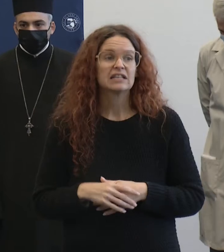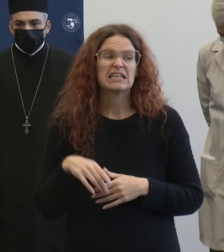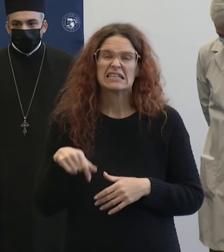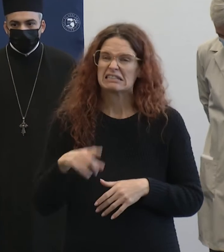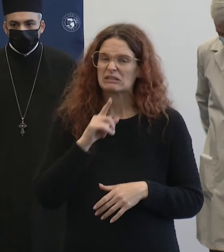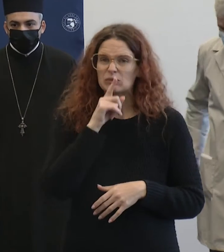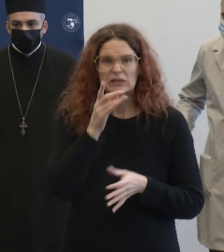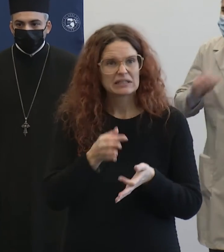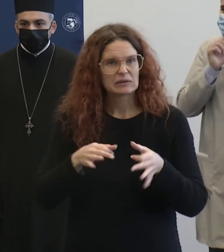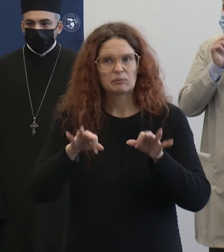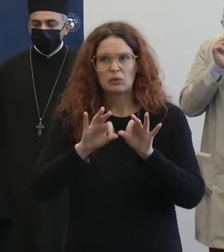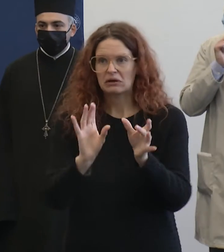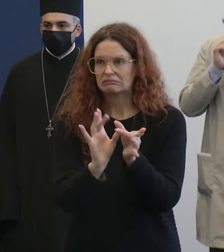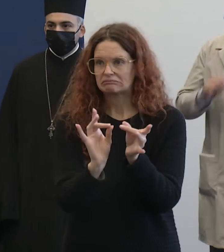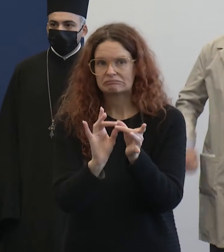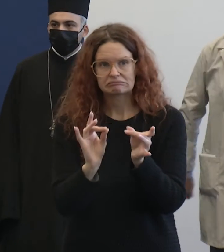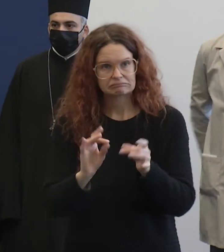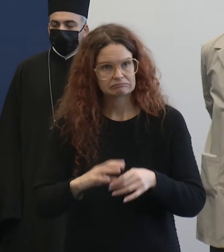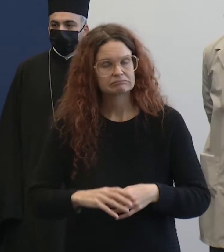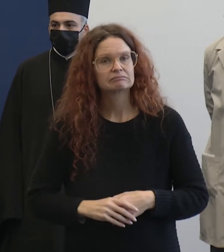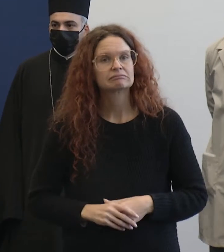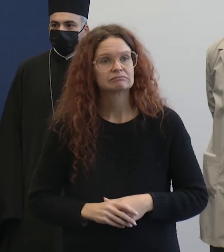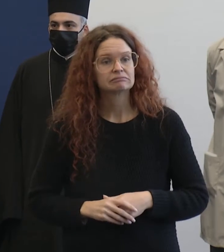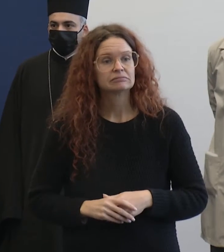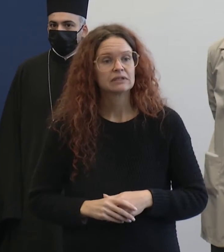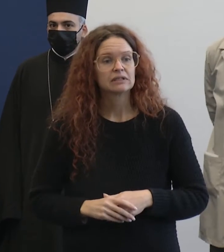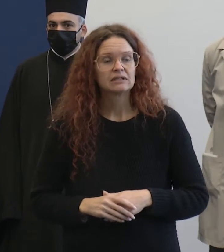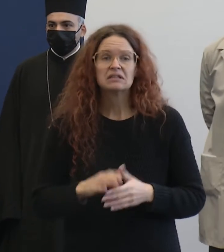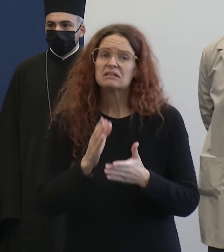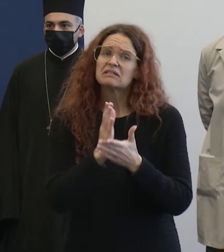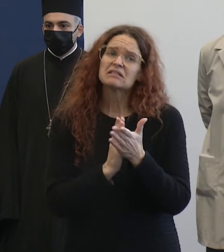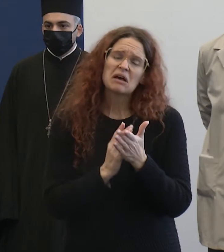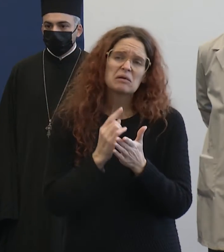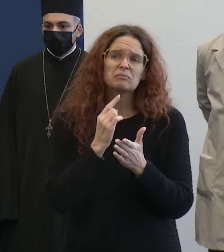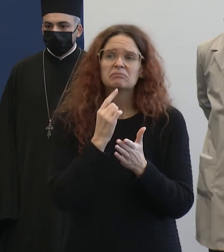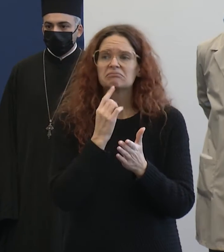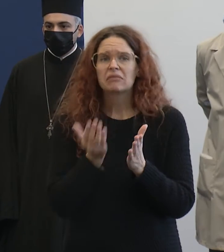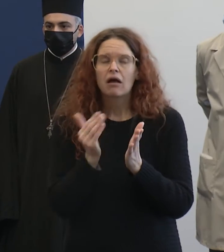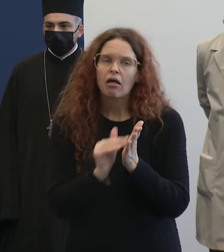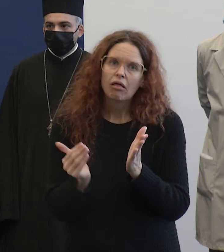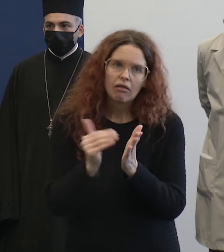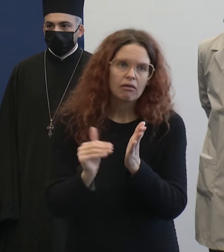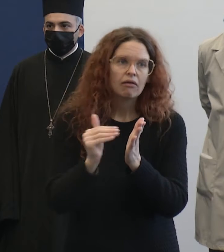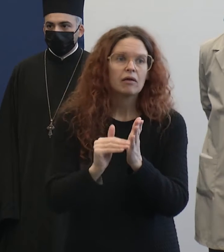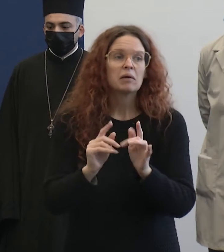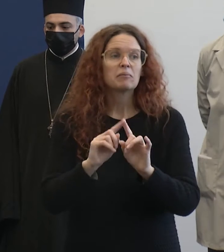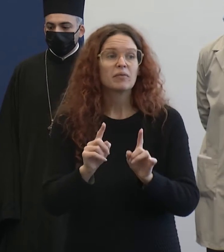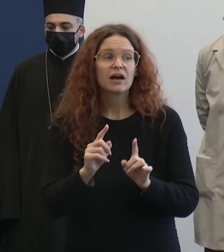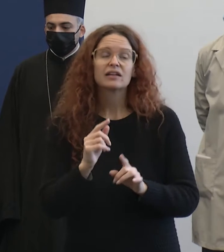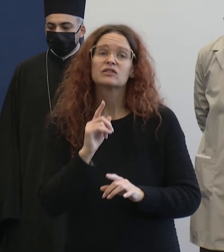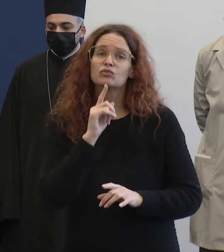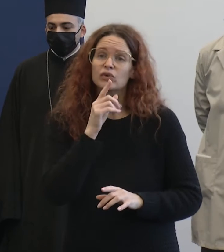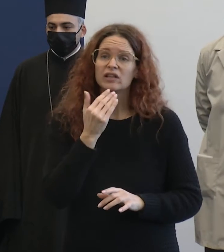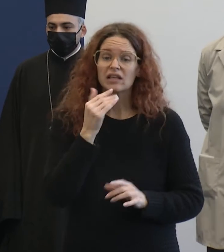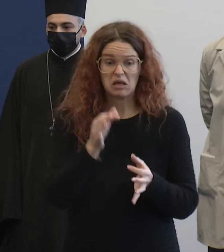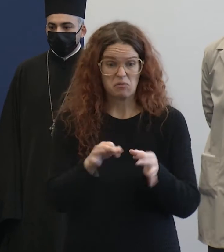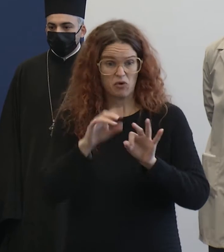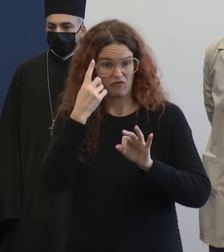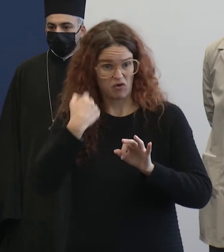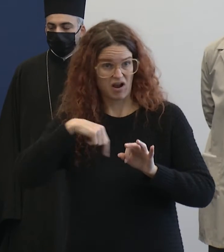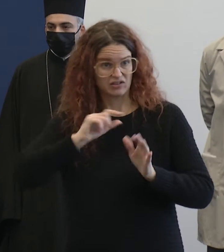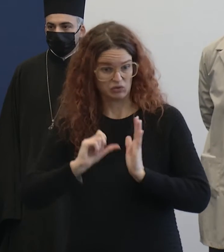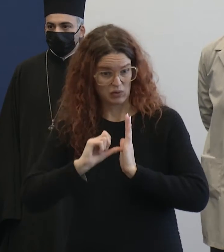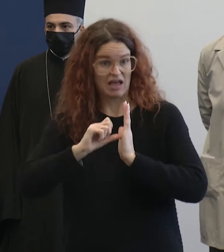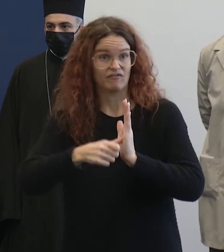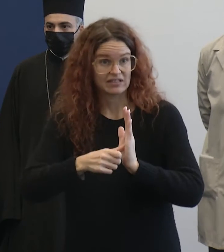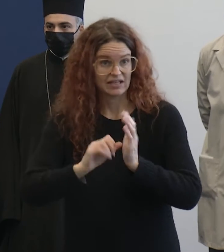important message. So some of this might be repetitive, but I think it's not a bad idea to hammer home the points that we need to do to